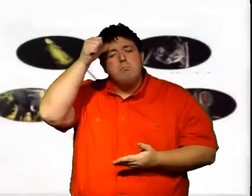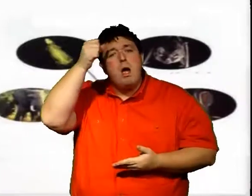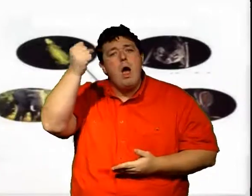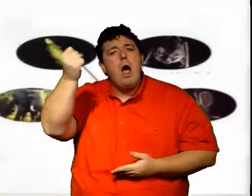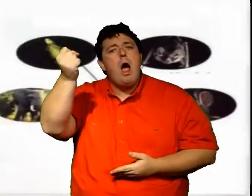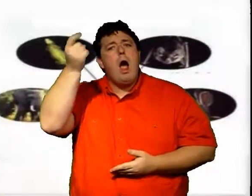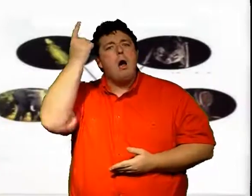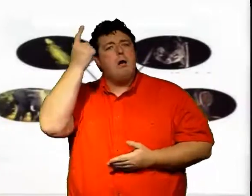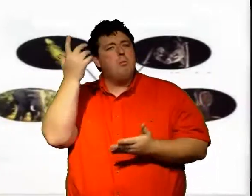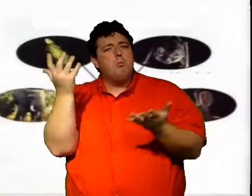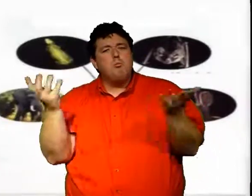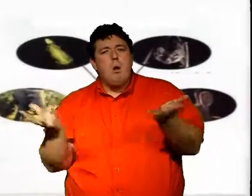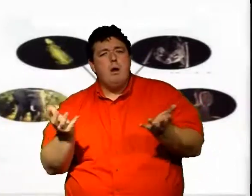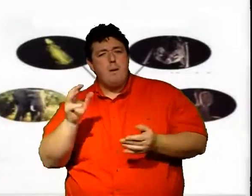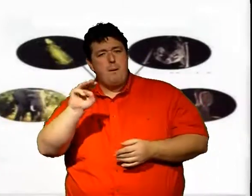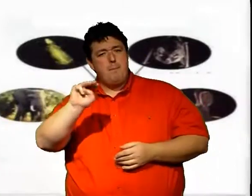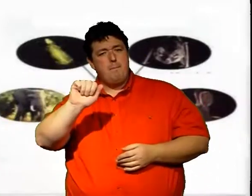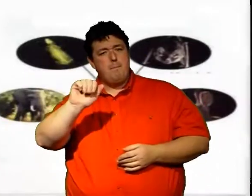This helps you remember things about mammals.